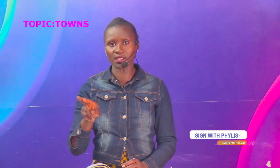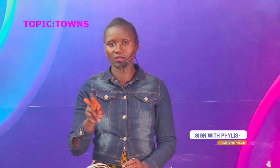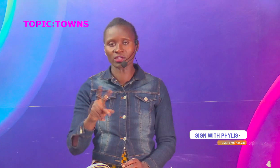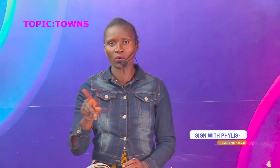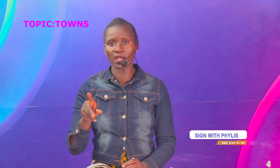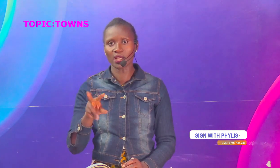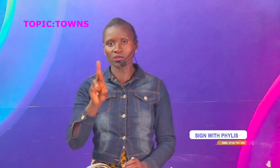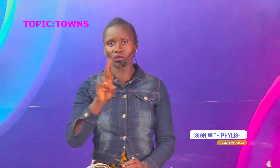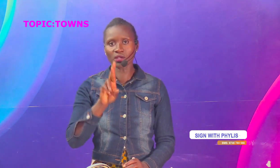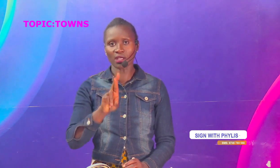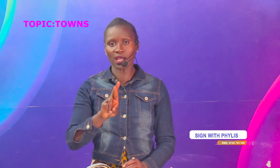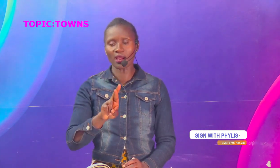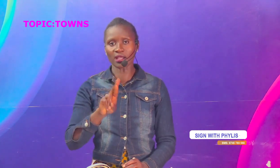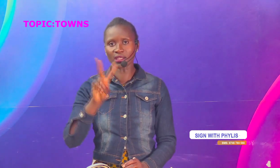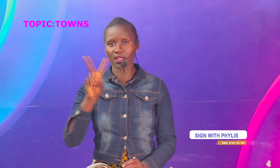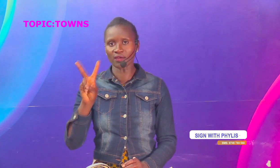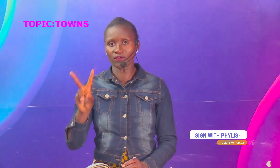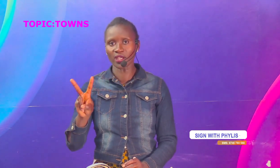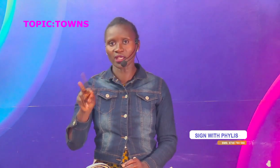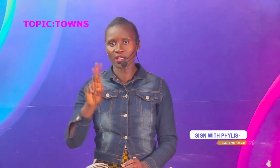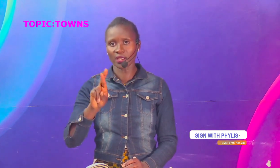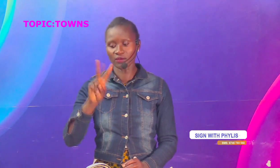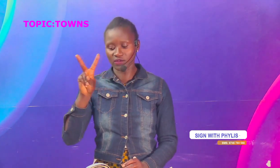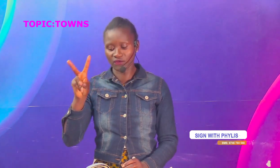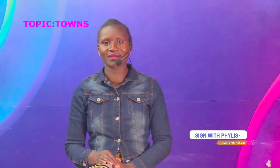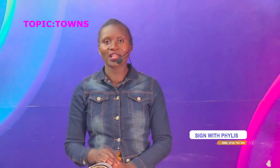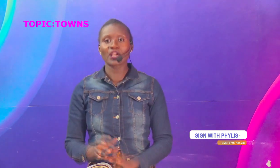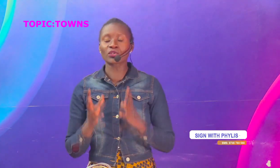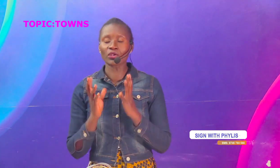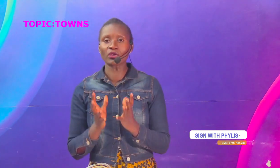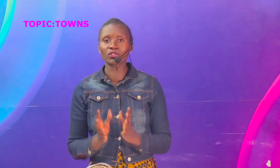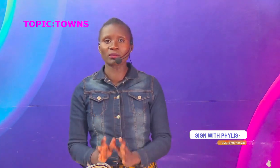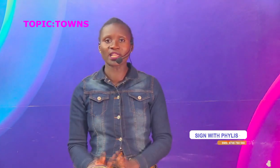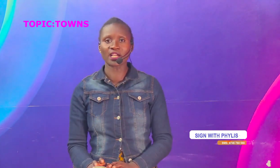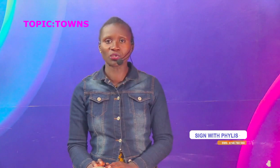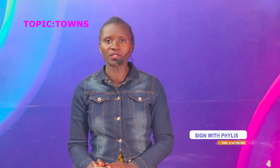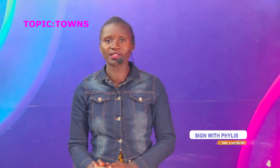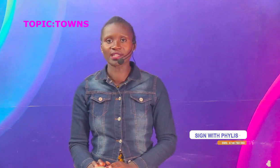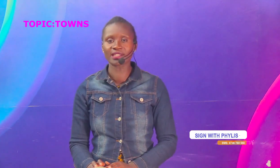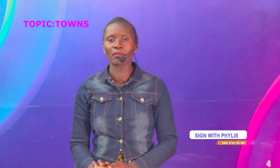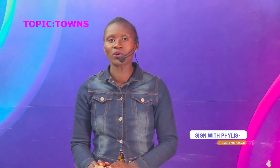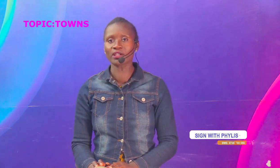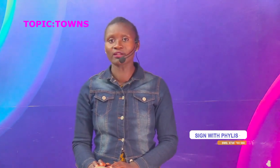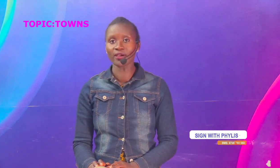word. So R and then V, Rift Valley. So you're going to make a short sentence about Rift